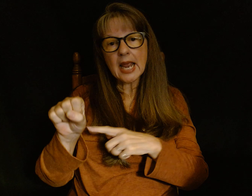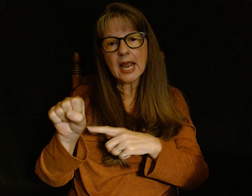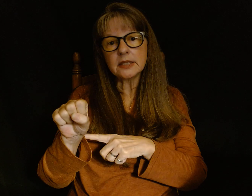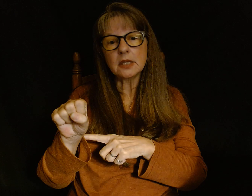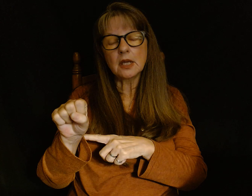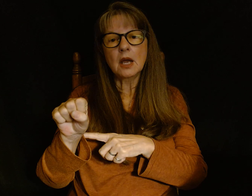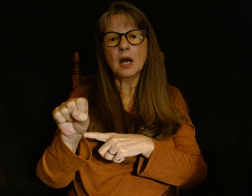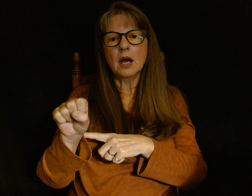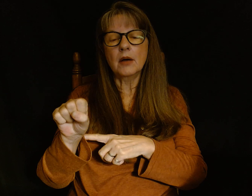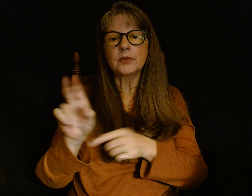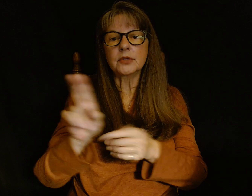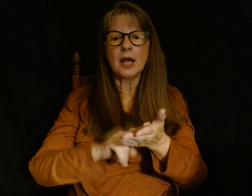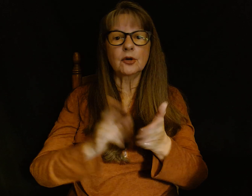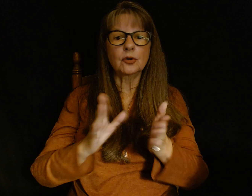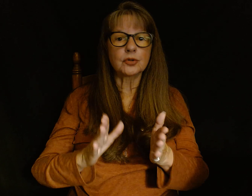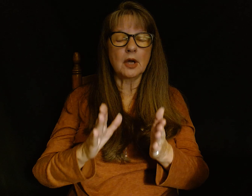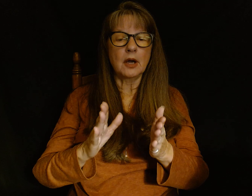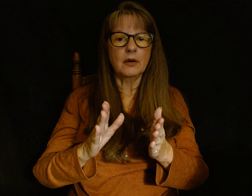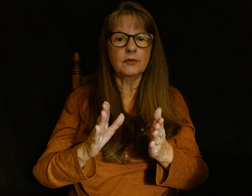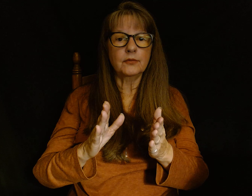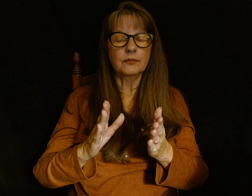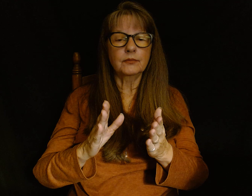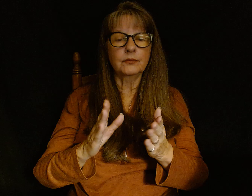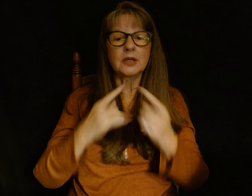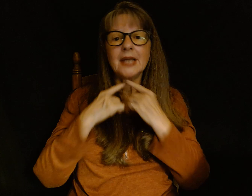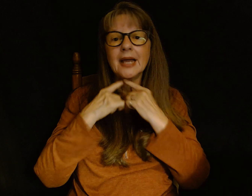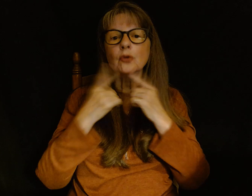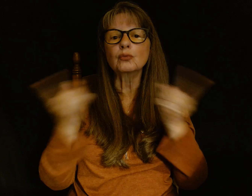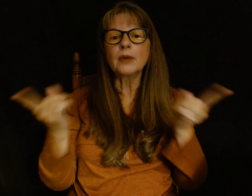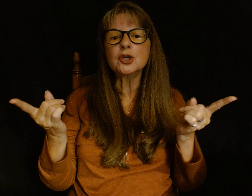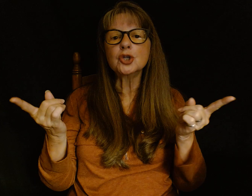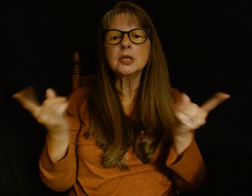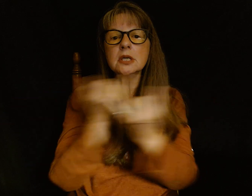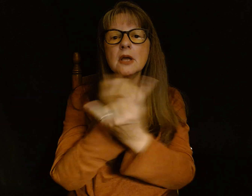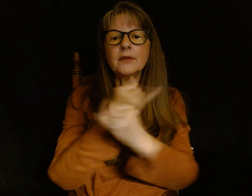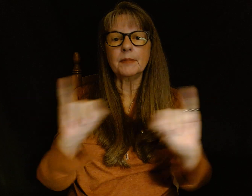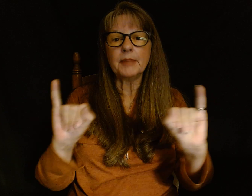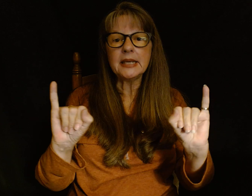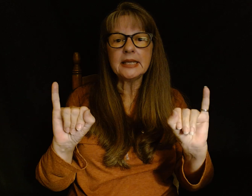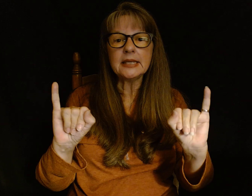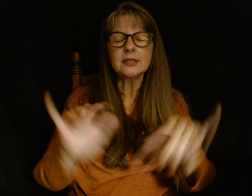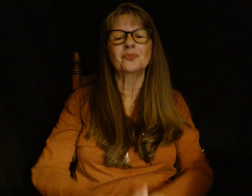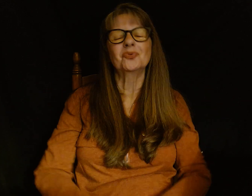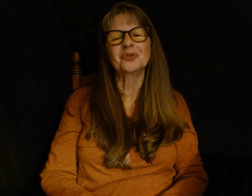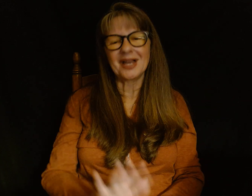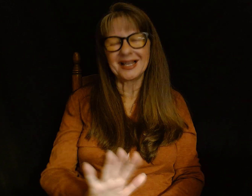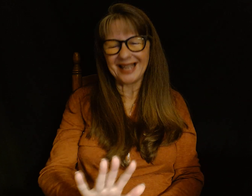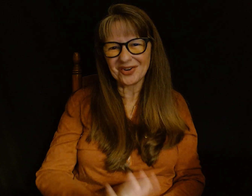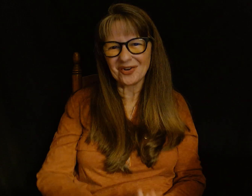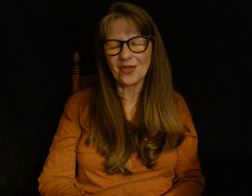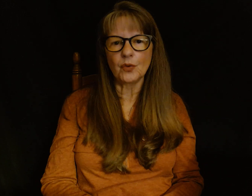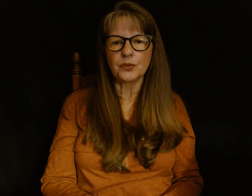States, the signers of the Declaration of Independence. We'll do that later on the 4th of